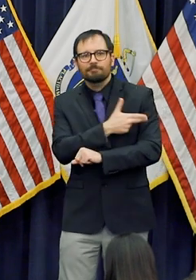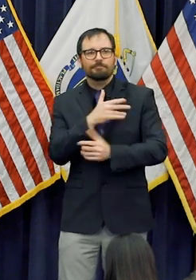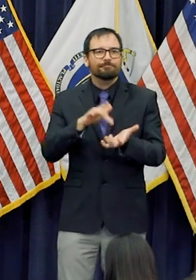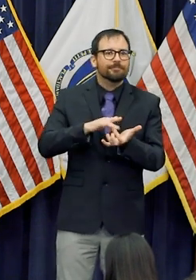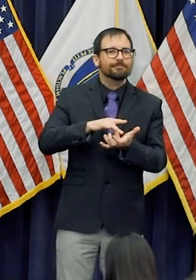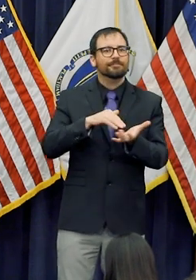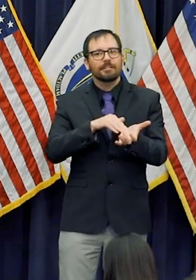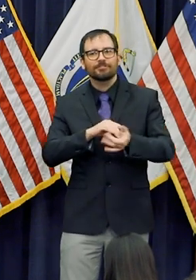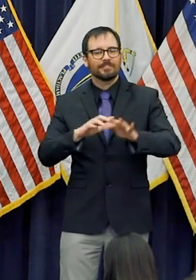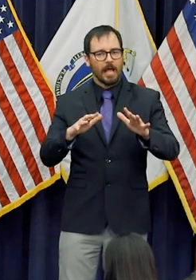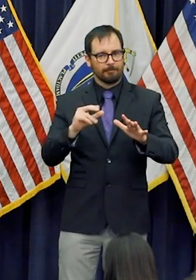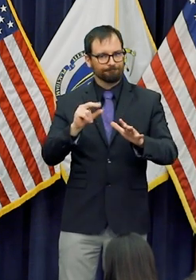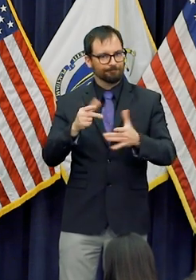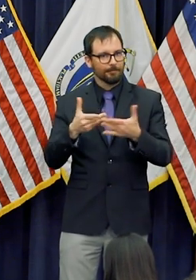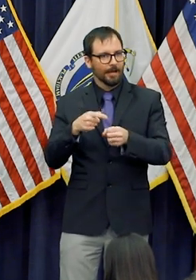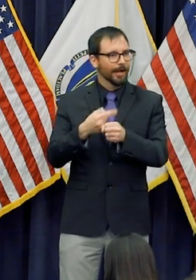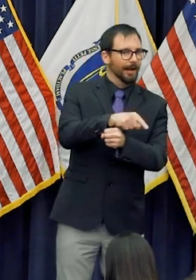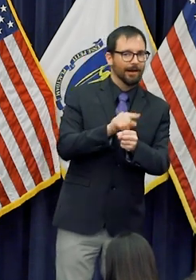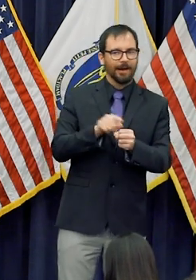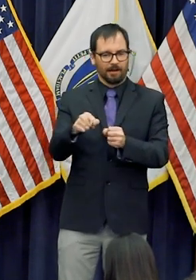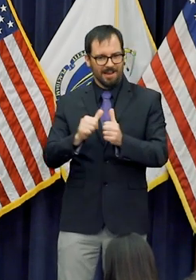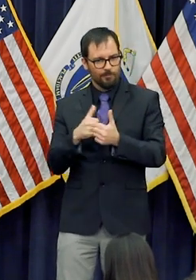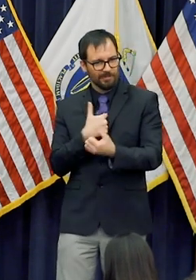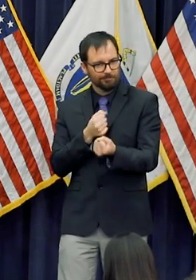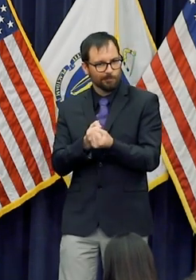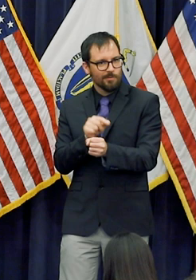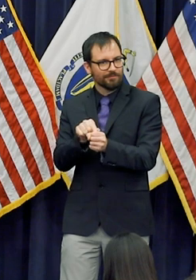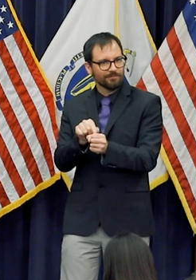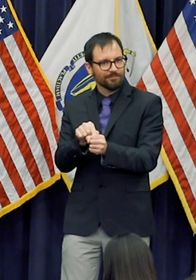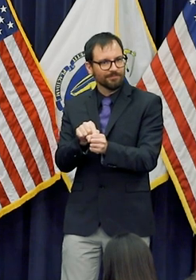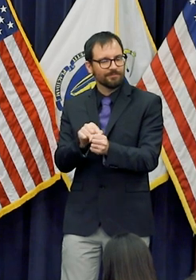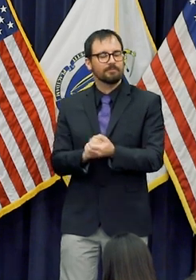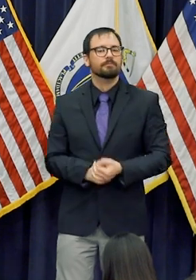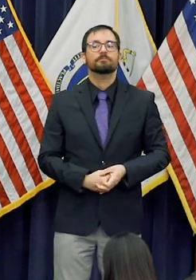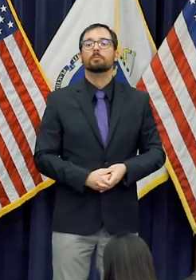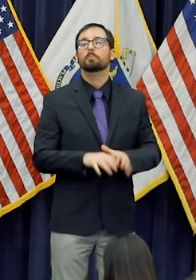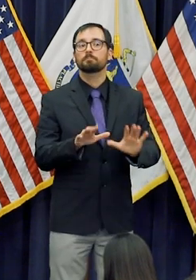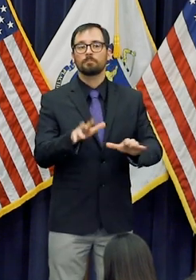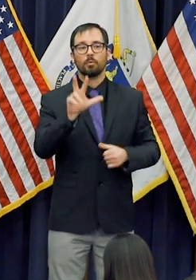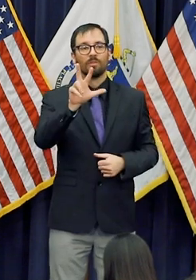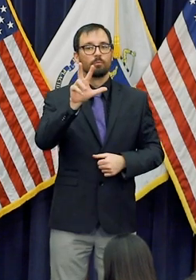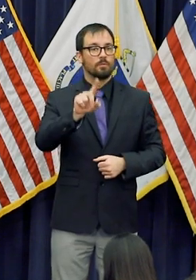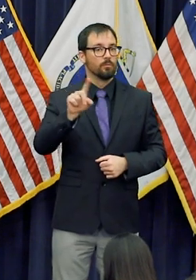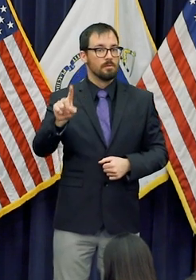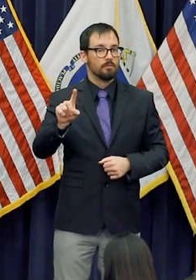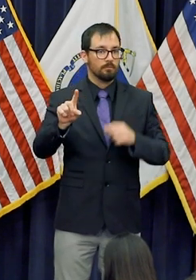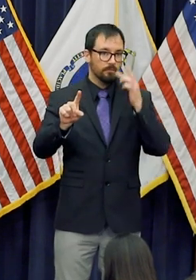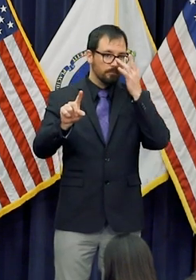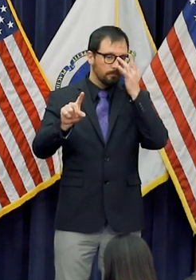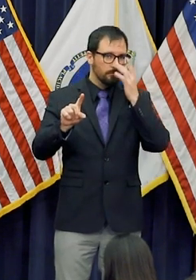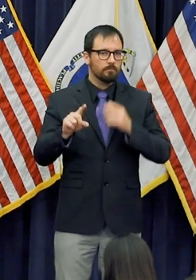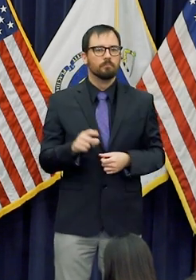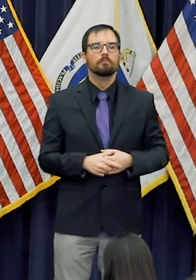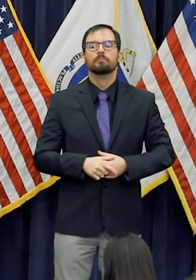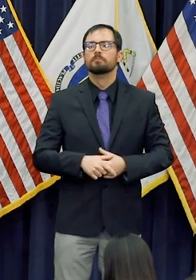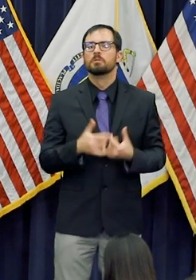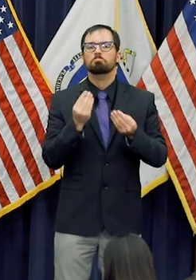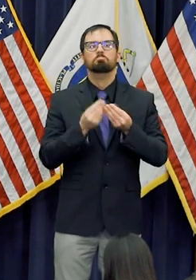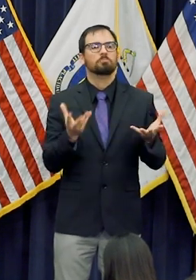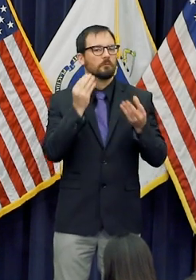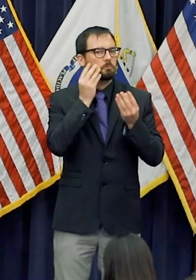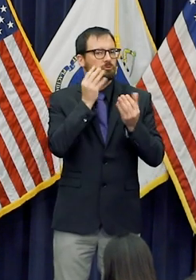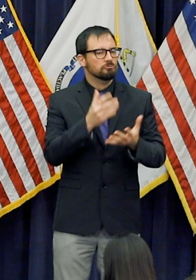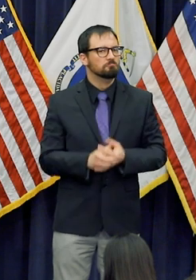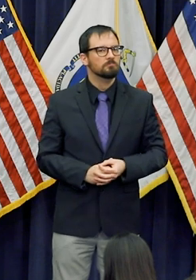211. 211 is adding additional resources from both the state and United Way. We have received more than